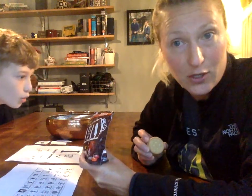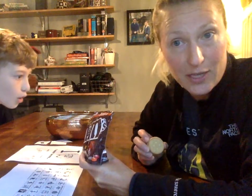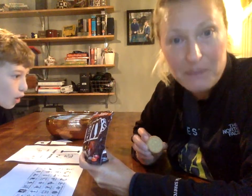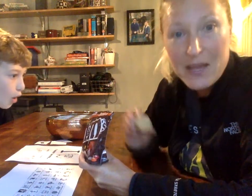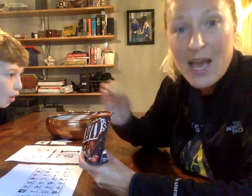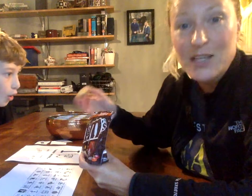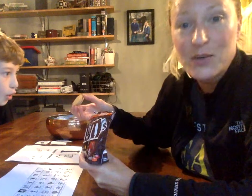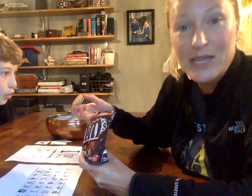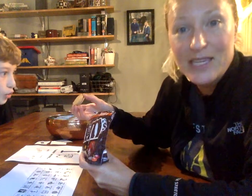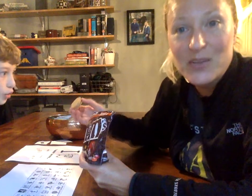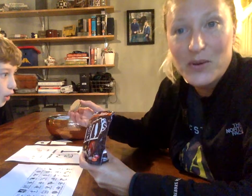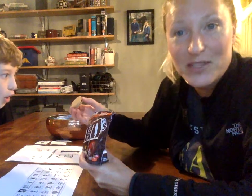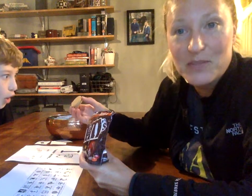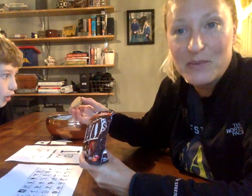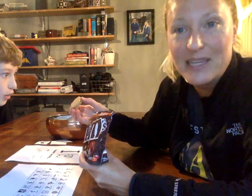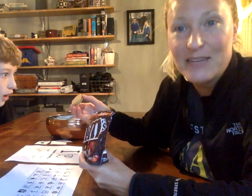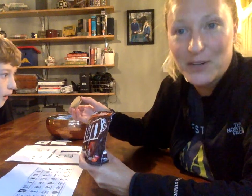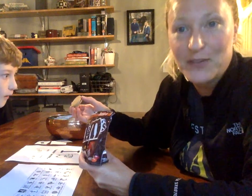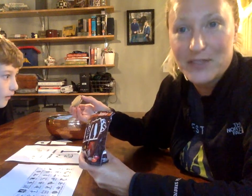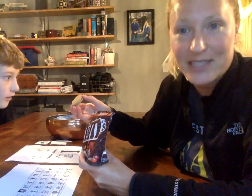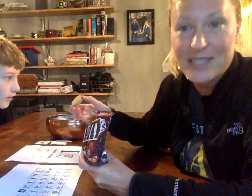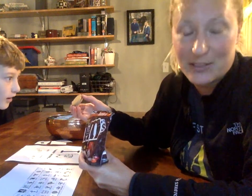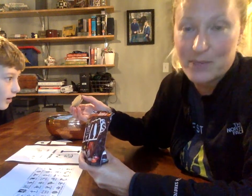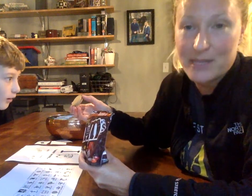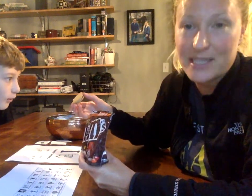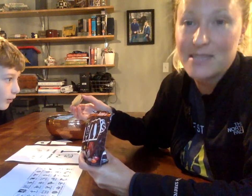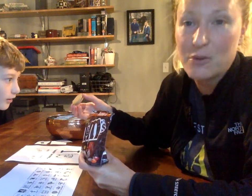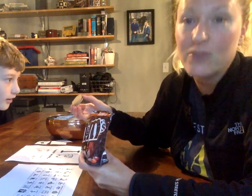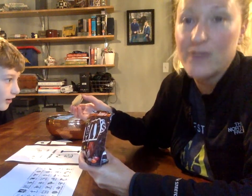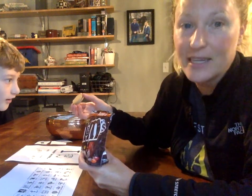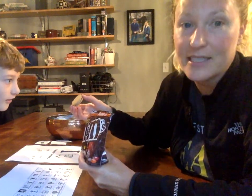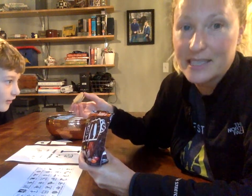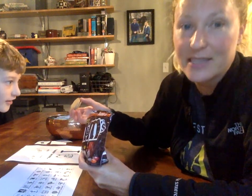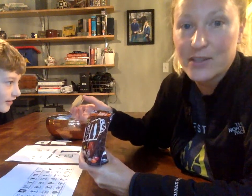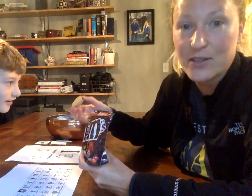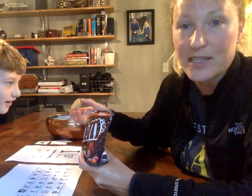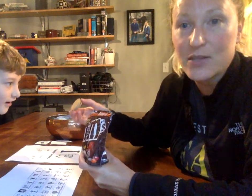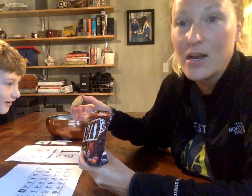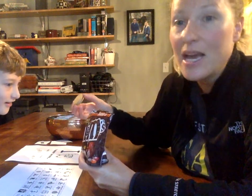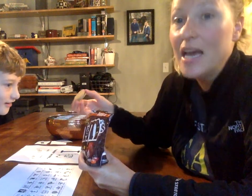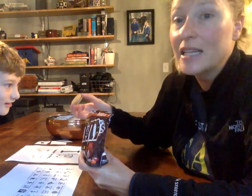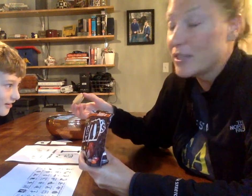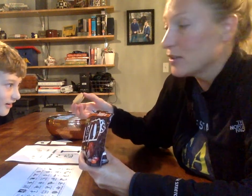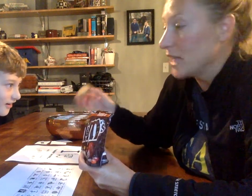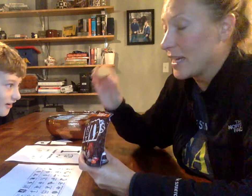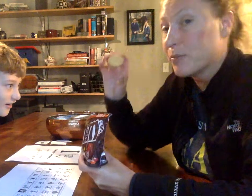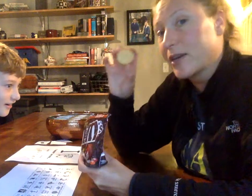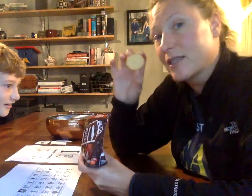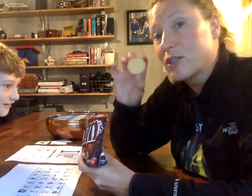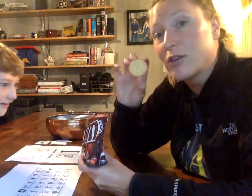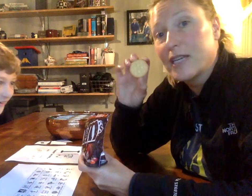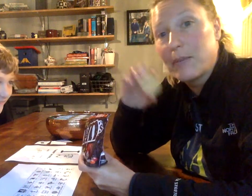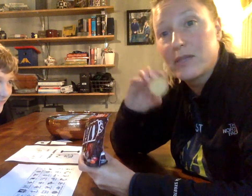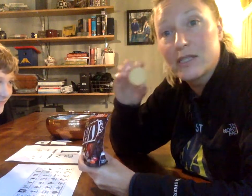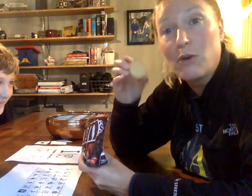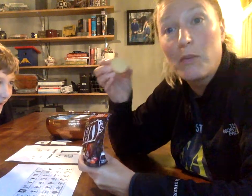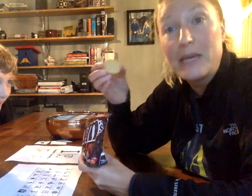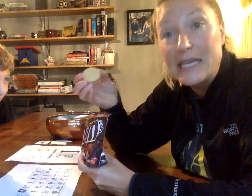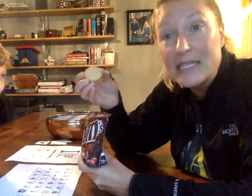cookie, so he is going to be involved in this session because he's motivated to get the cookie. So literally I could break this cookie up into small